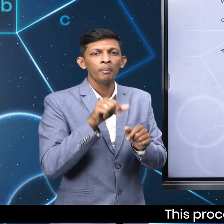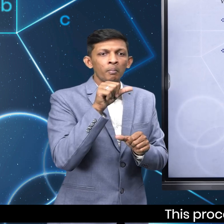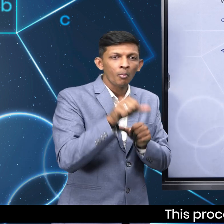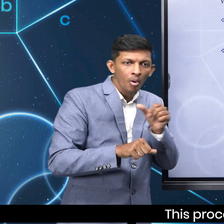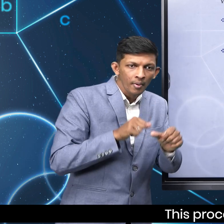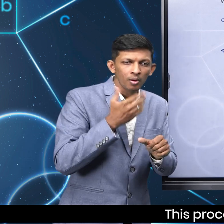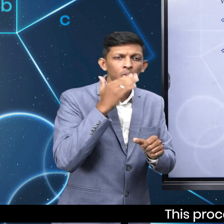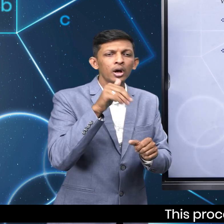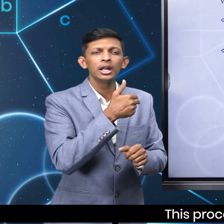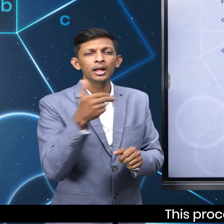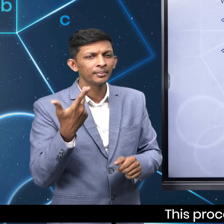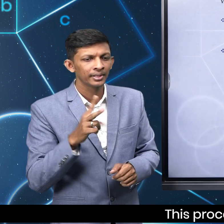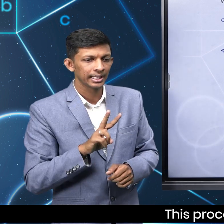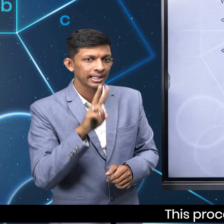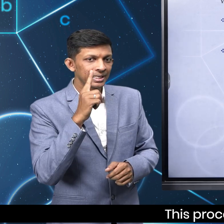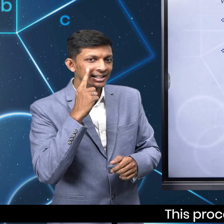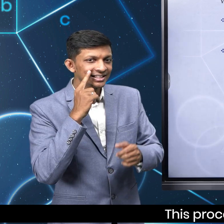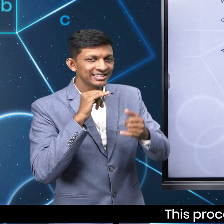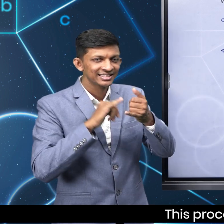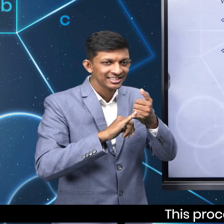This process is called visualization.